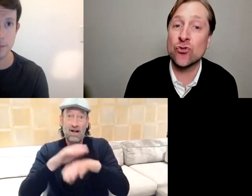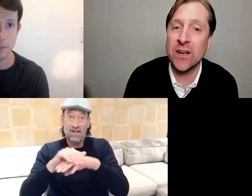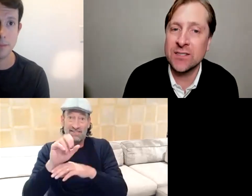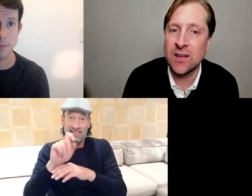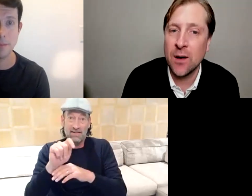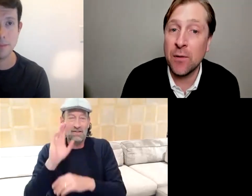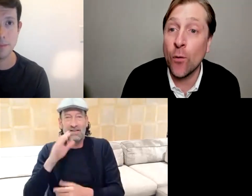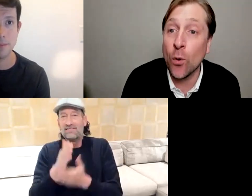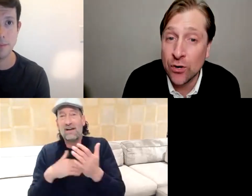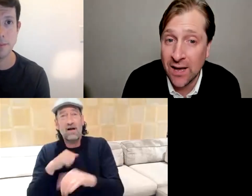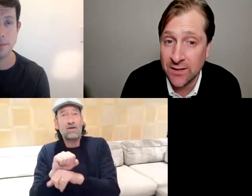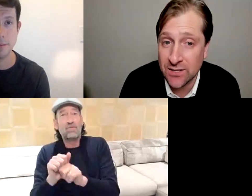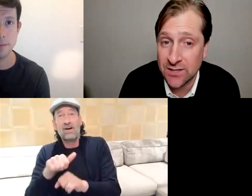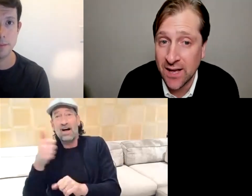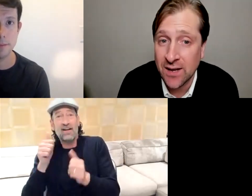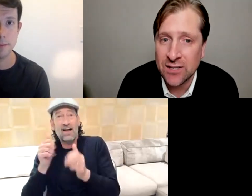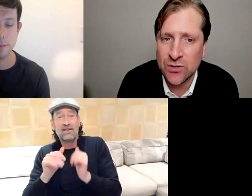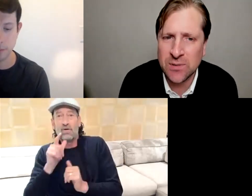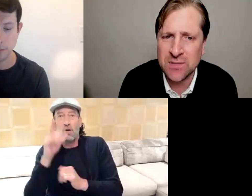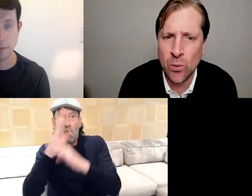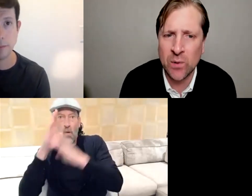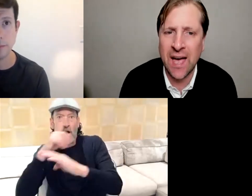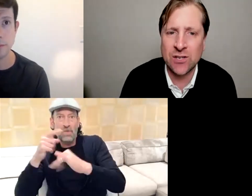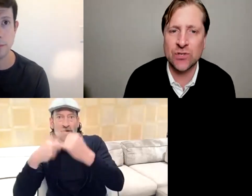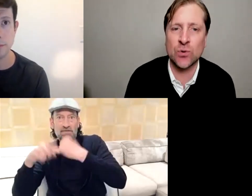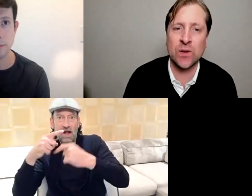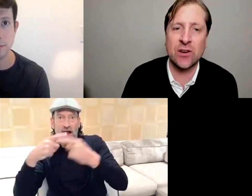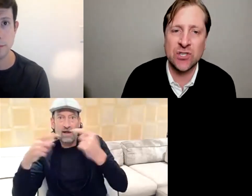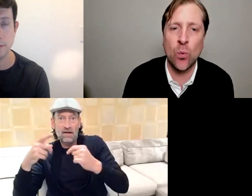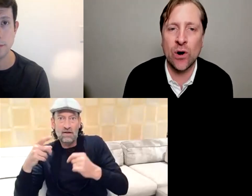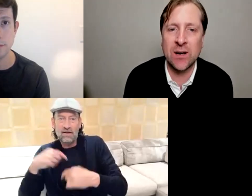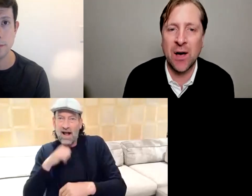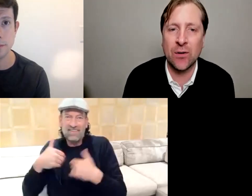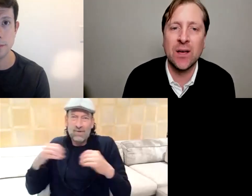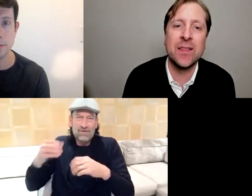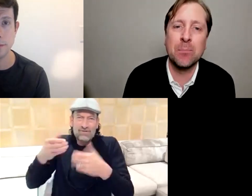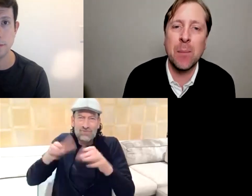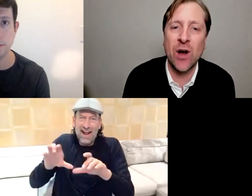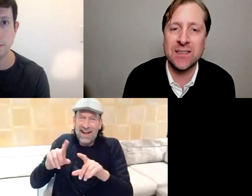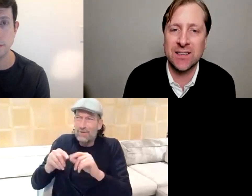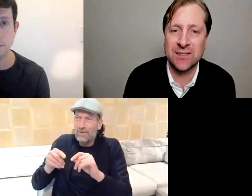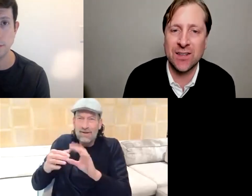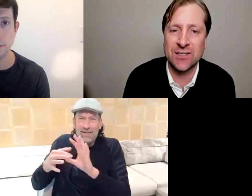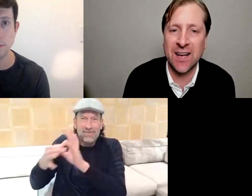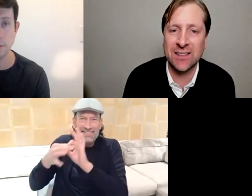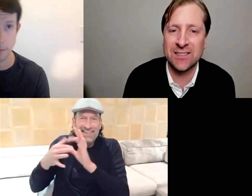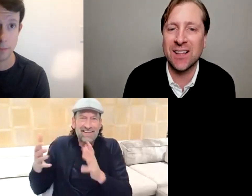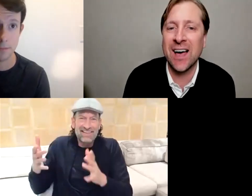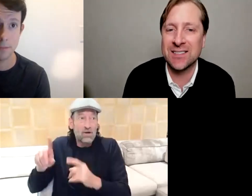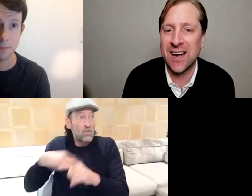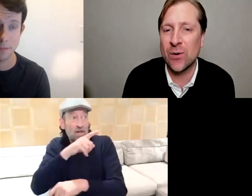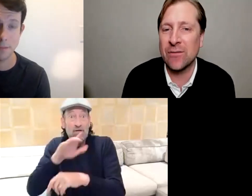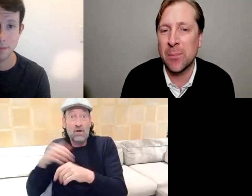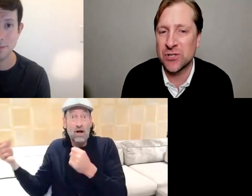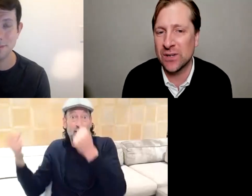that trust before you get onto set. So sometimes I work with actors who really are so worried about memorizing their signed